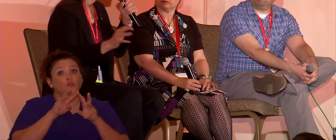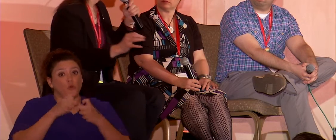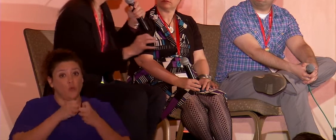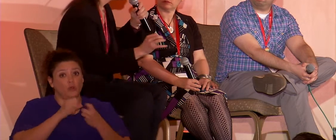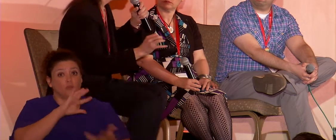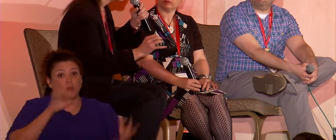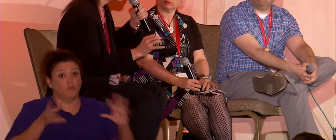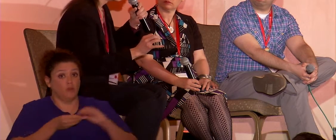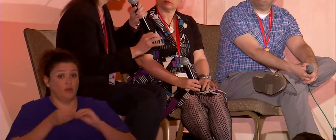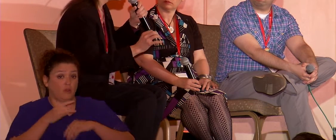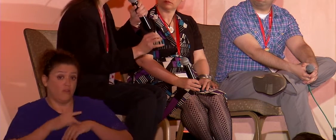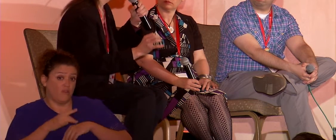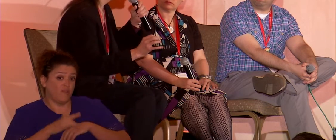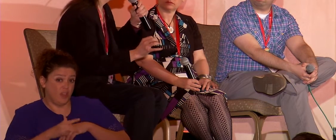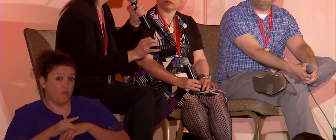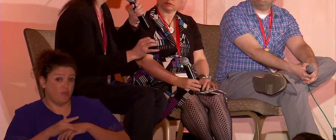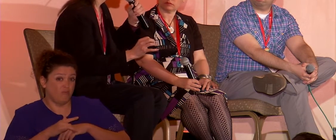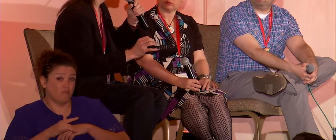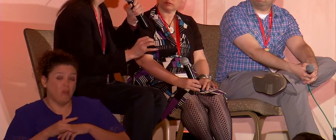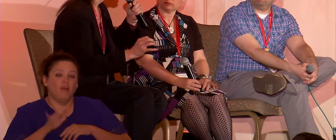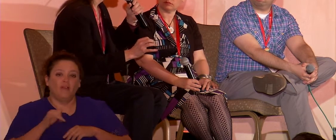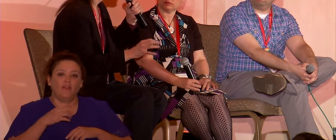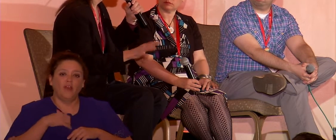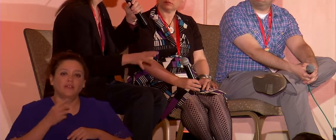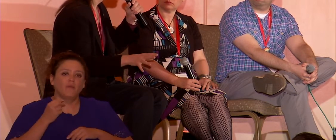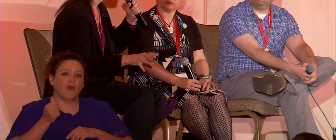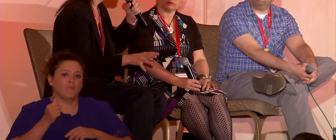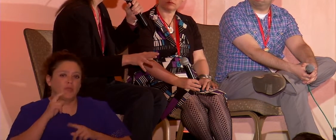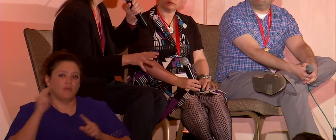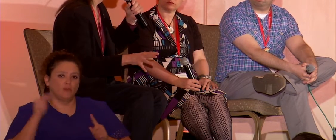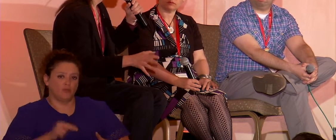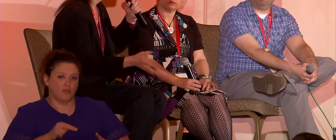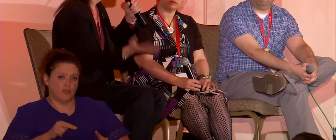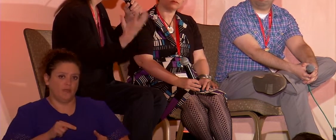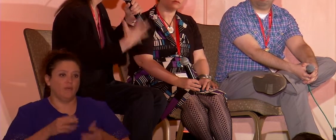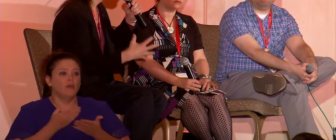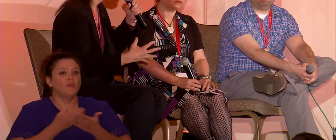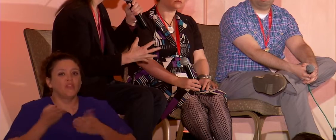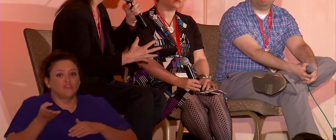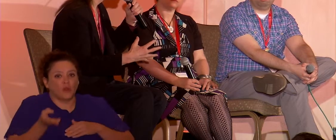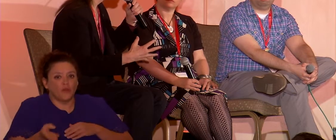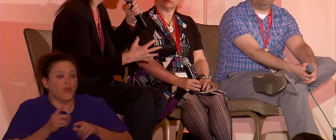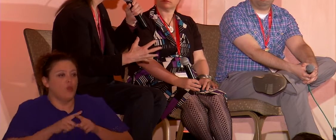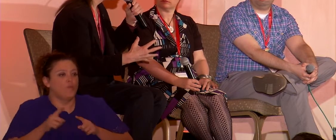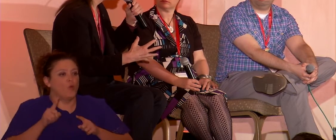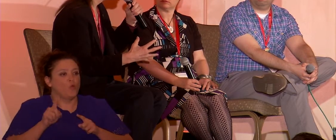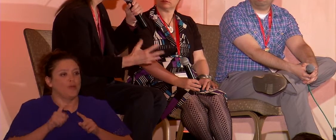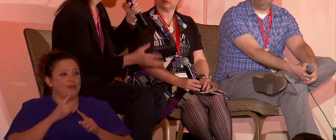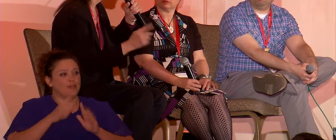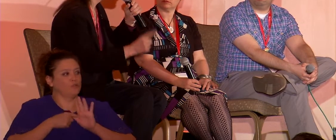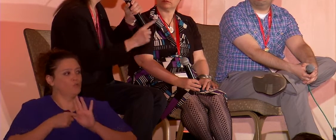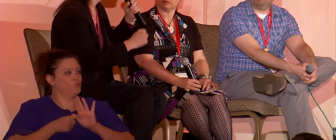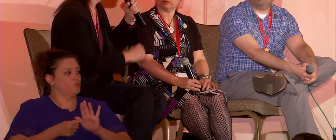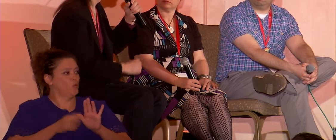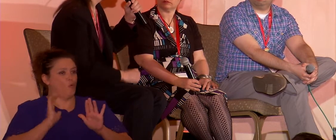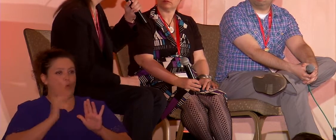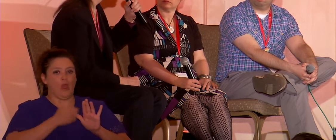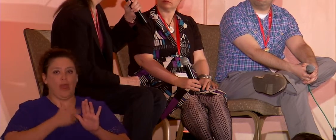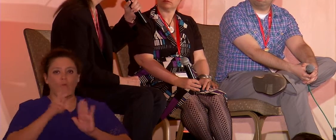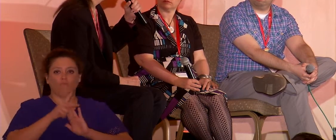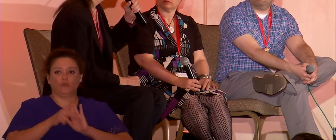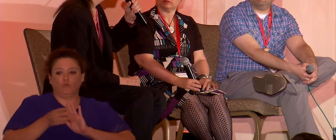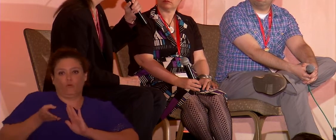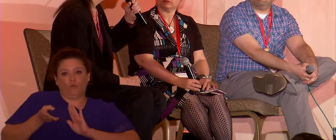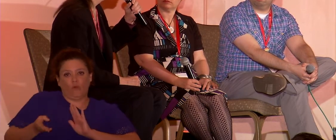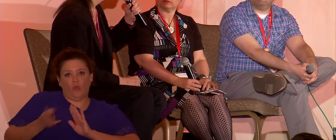thing. So that's my immediate take, that it's there. We need more of our voices there, and that's what will